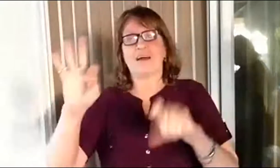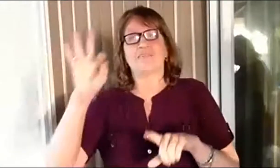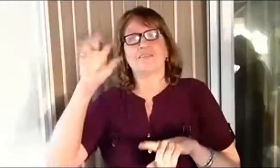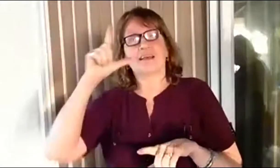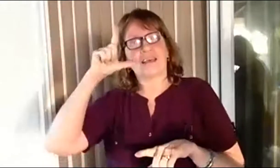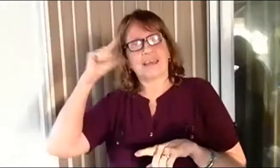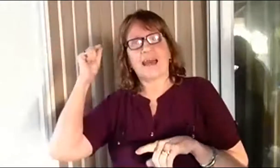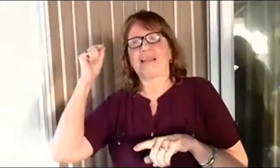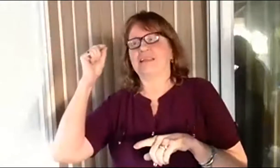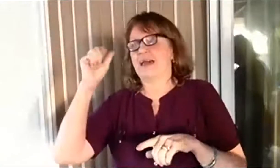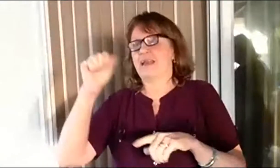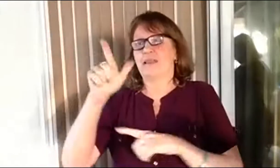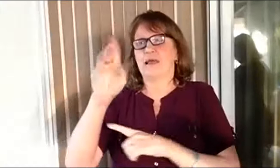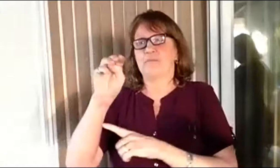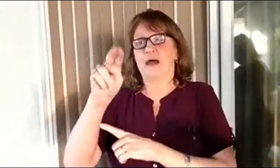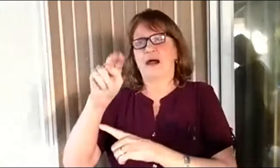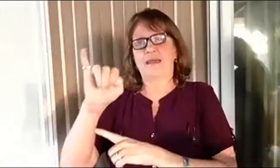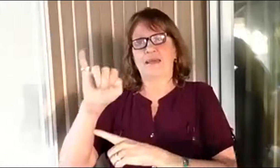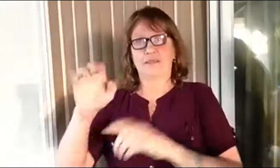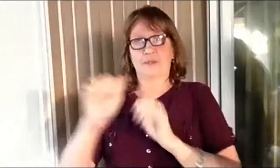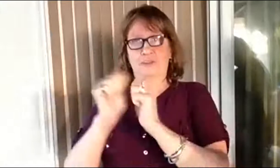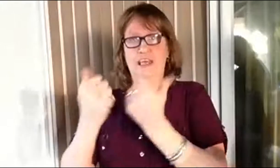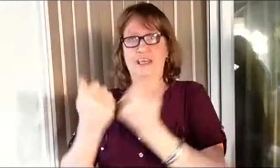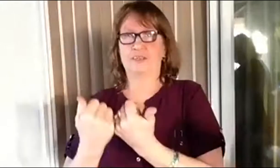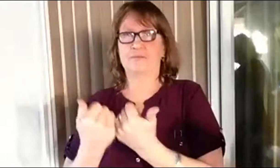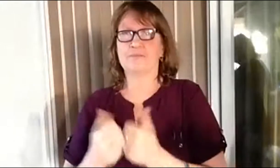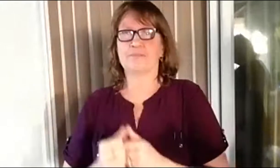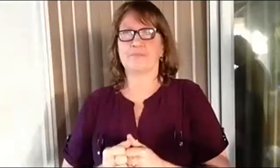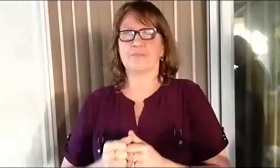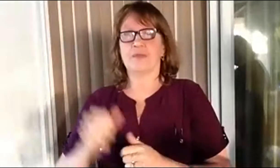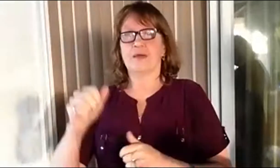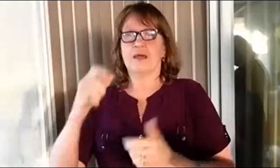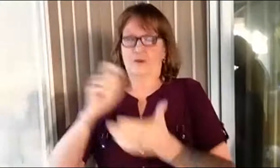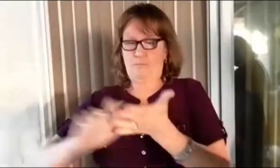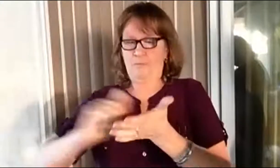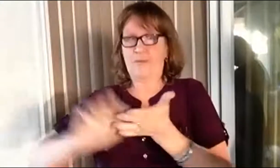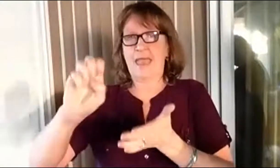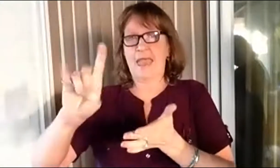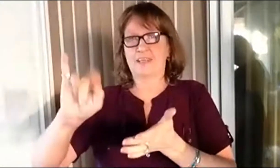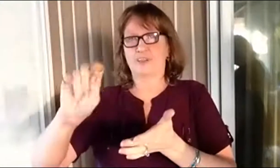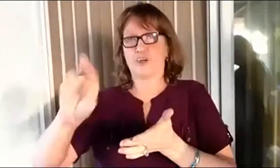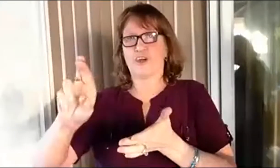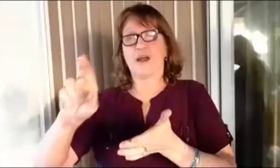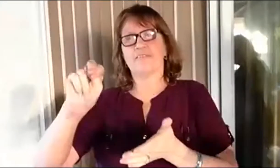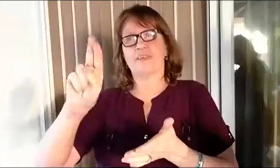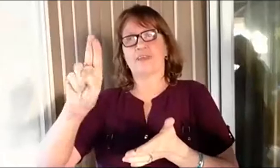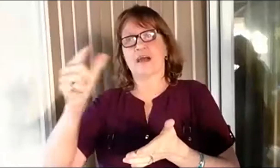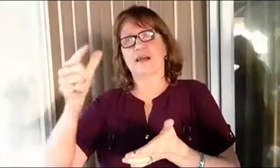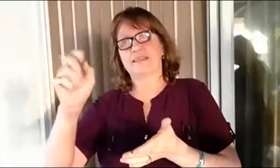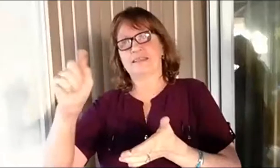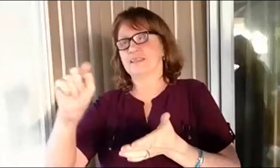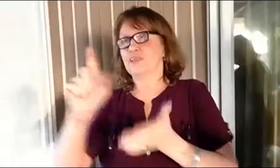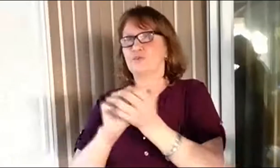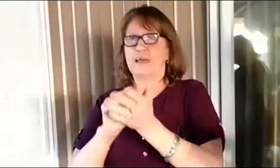Alumni Association. Gallaudet Alumni Association. Nugget newsletter editor. Editor of the